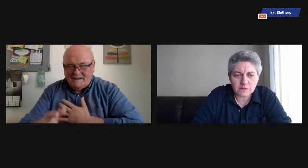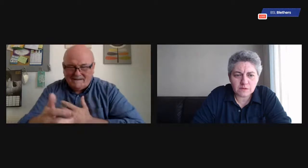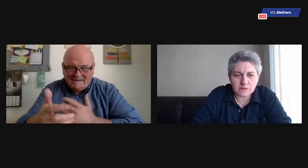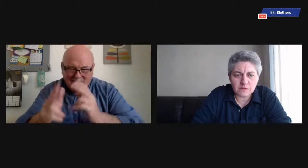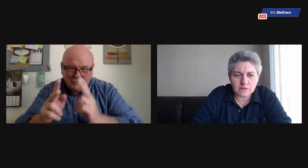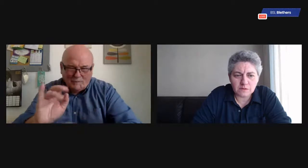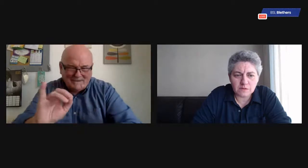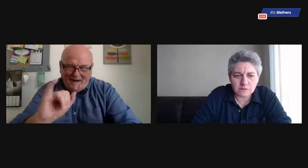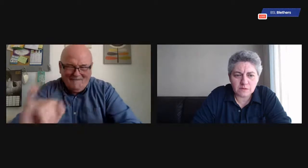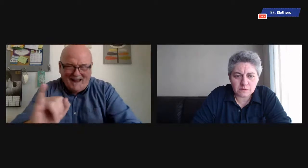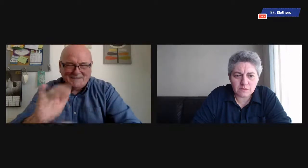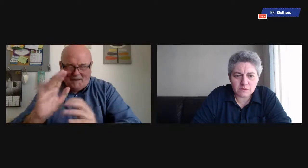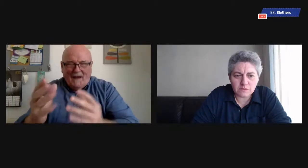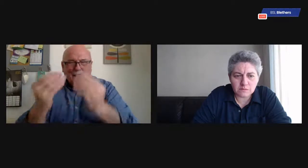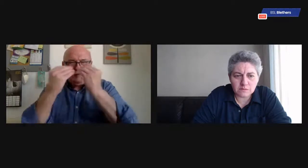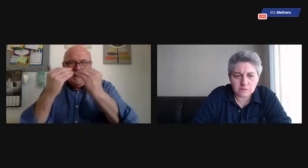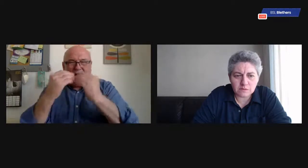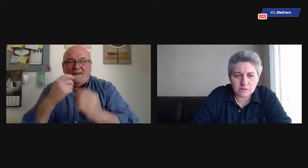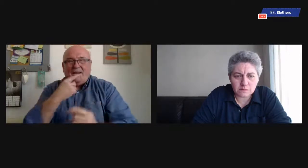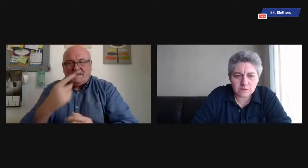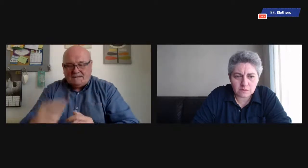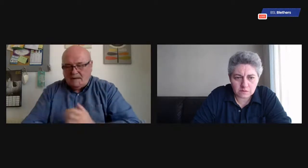out. And